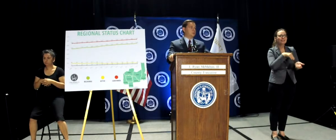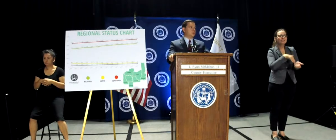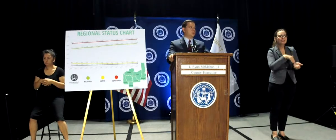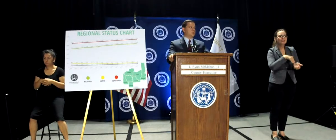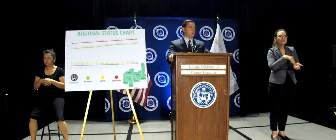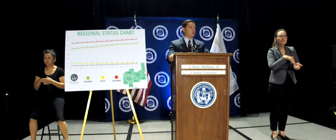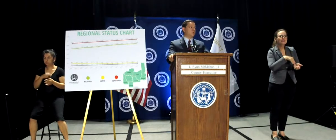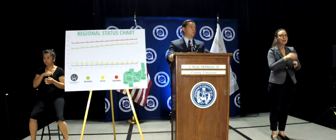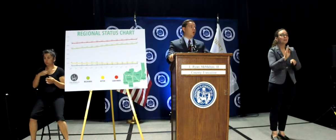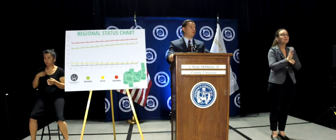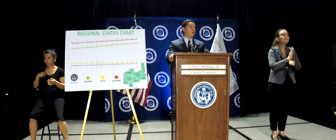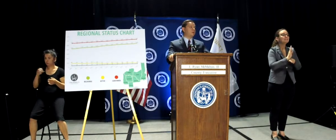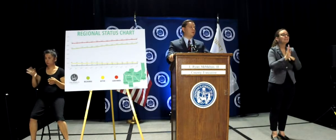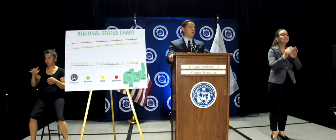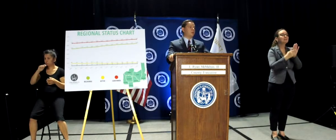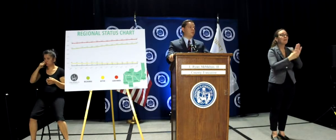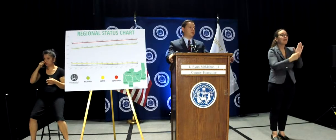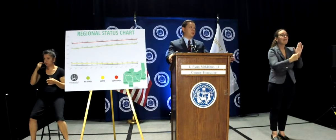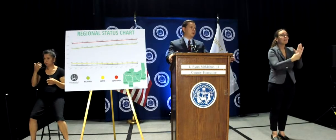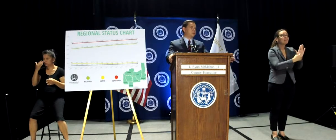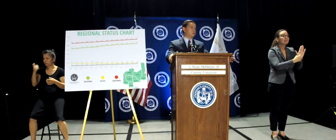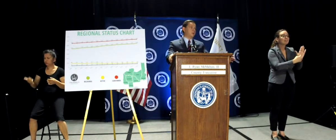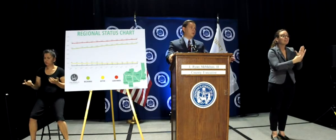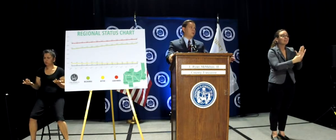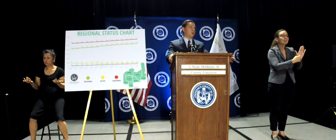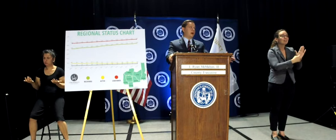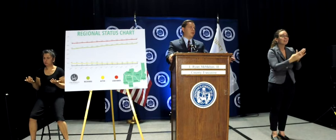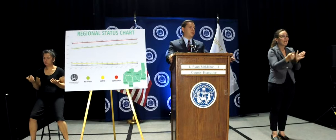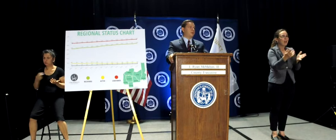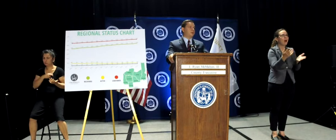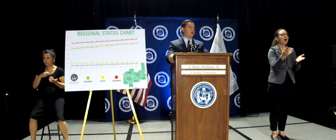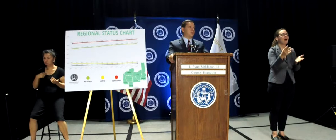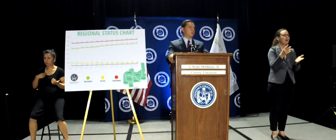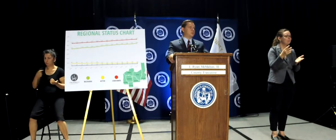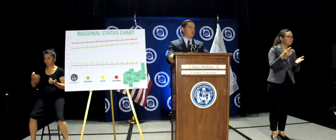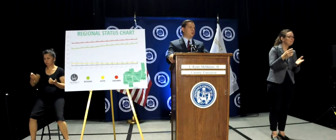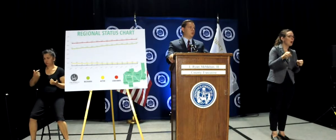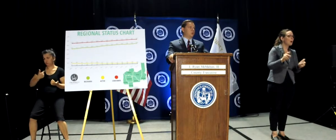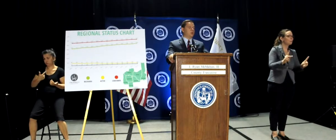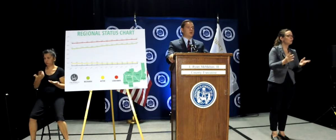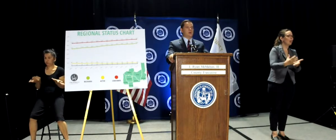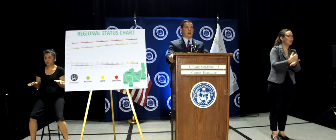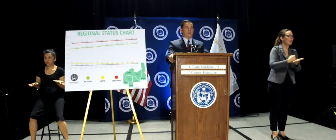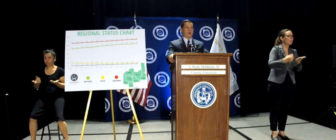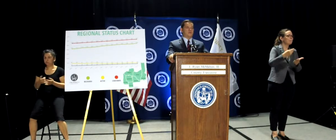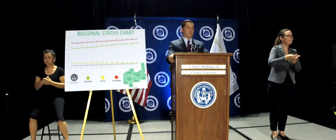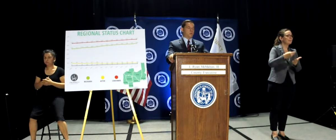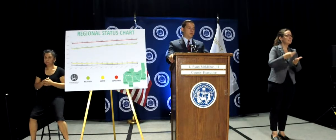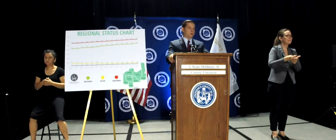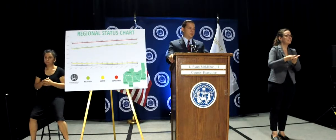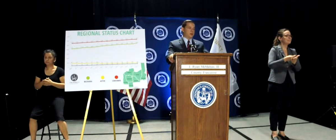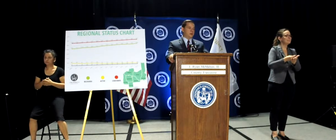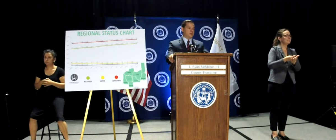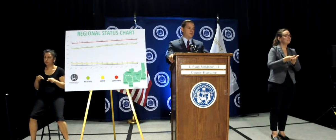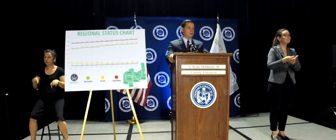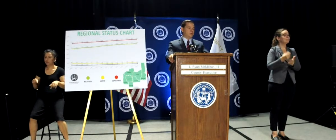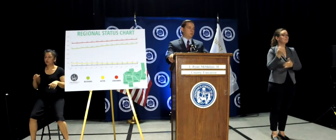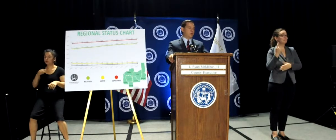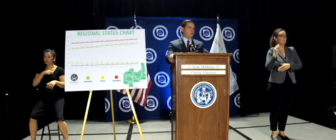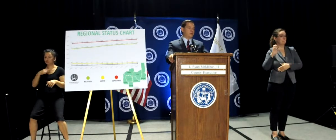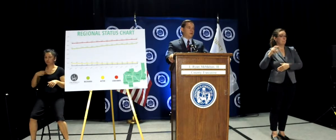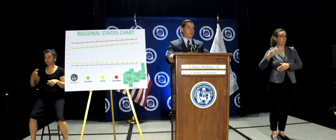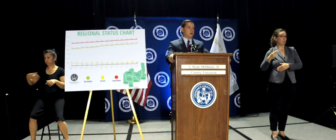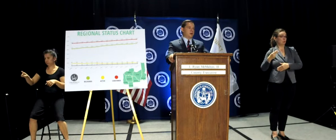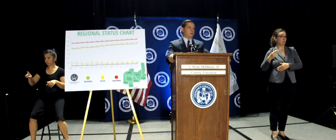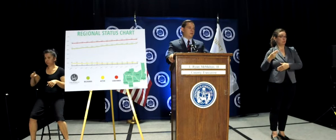on, so they're doing more of it. Remember, in the beginning, they weren't doing a lot of it. It was all new. Now they're comfortable with it. They're doing